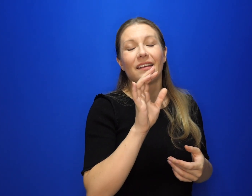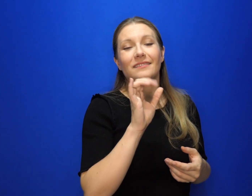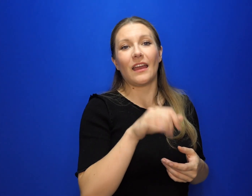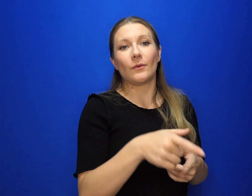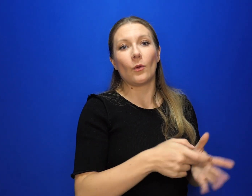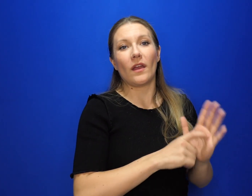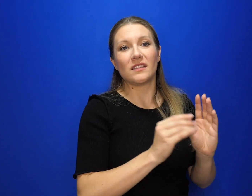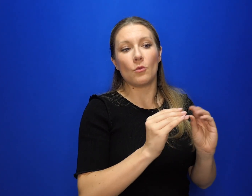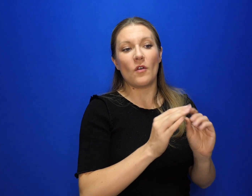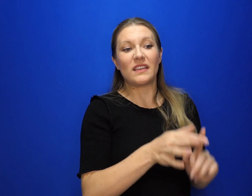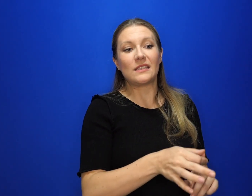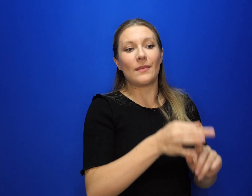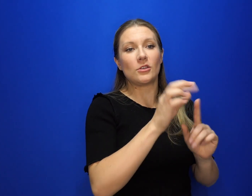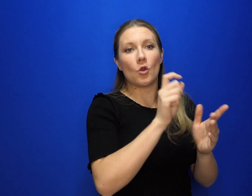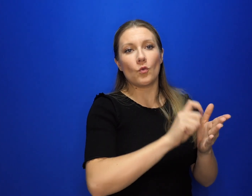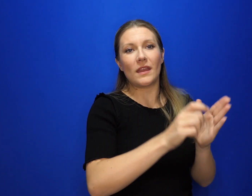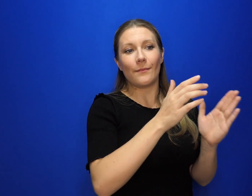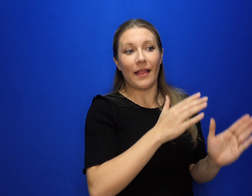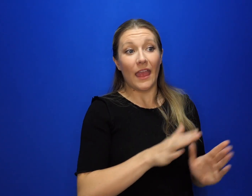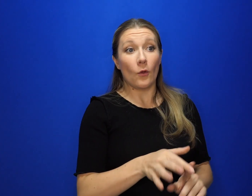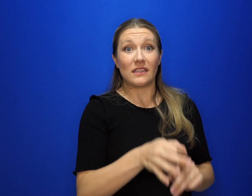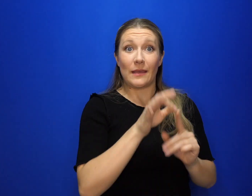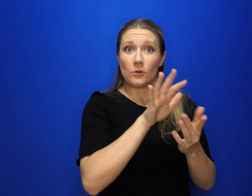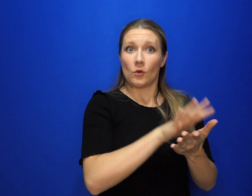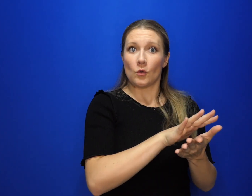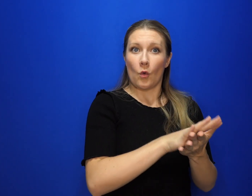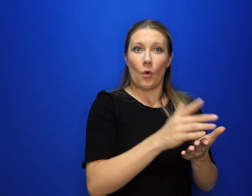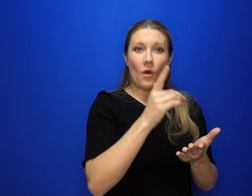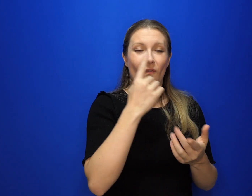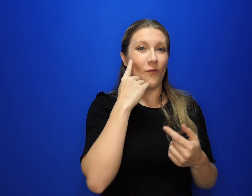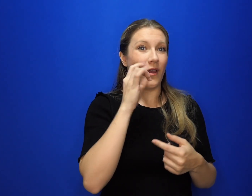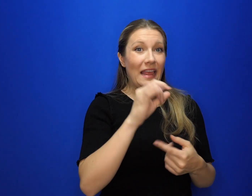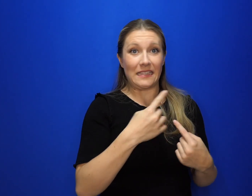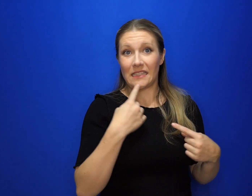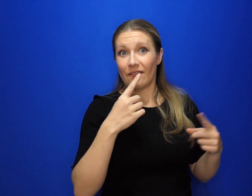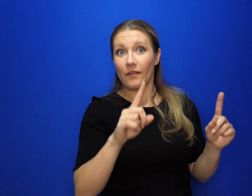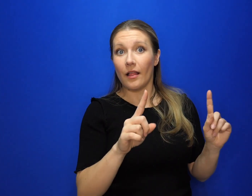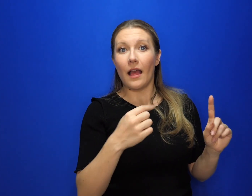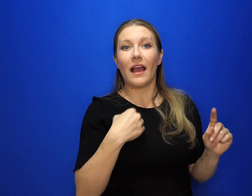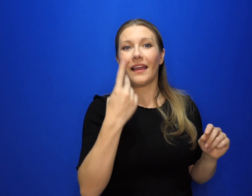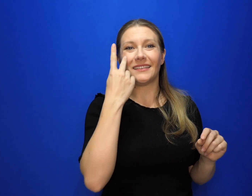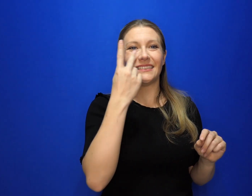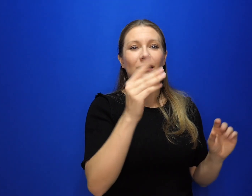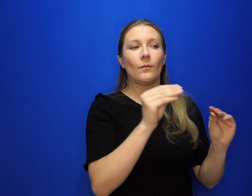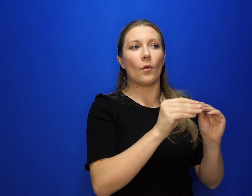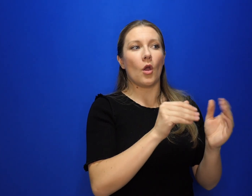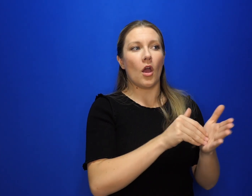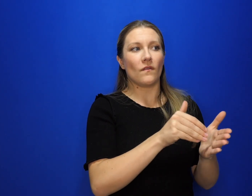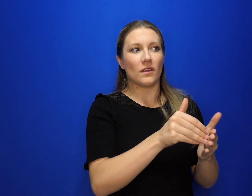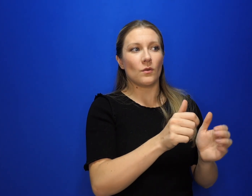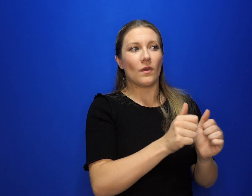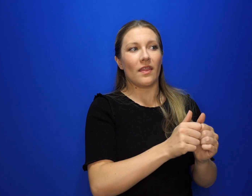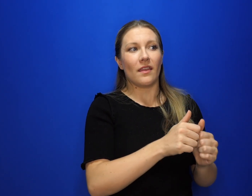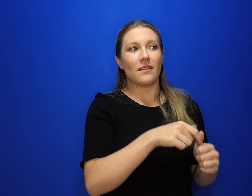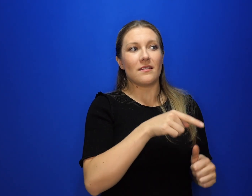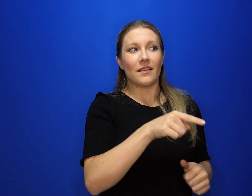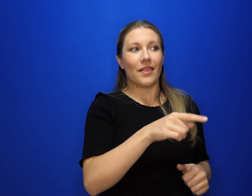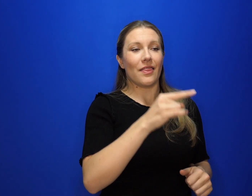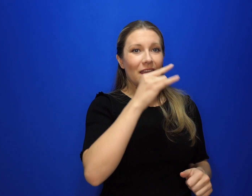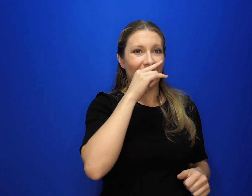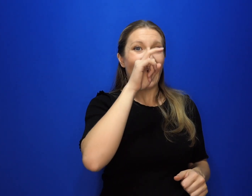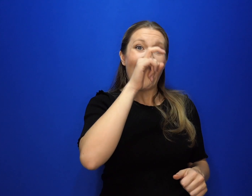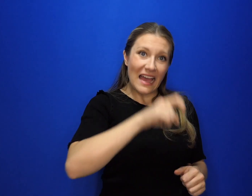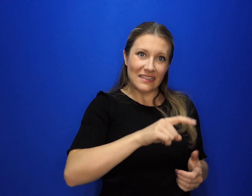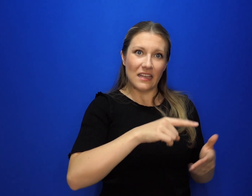or a special written plan that really worked out that way. I've seen much more the child has to check in